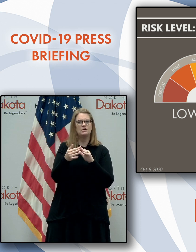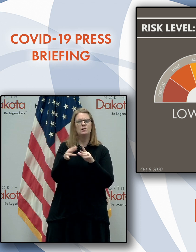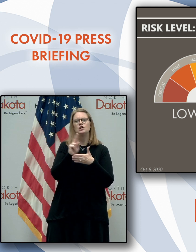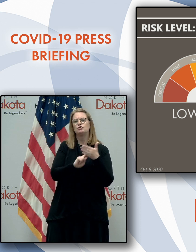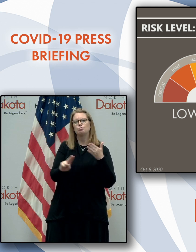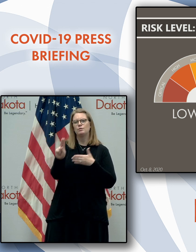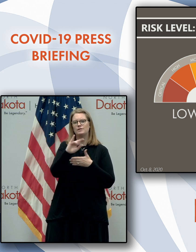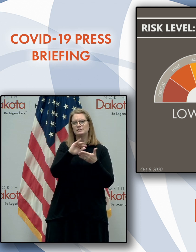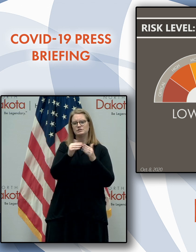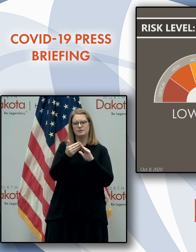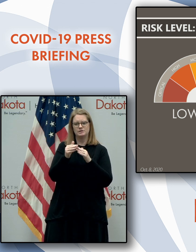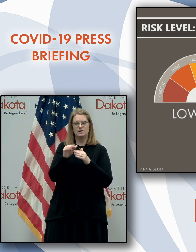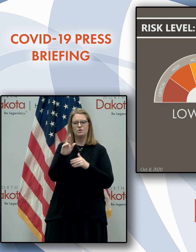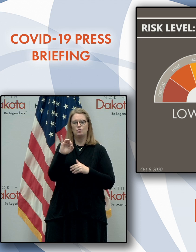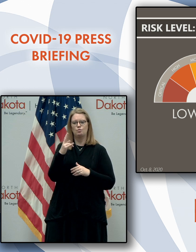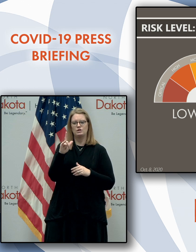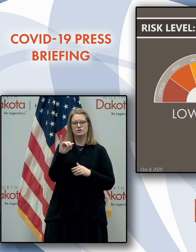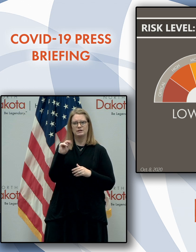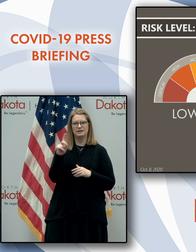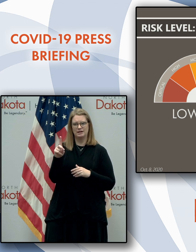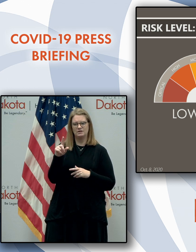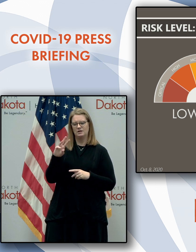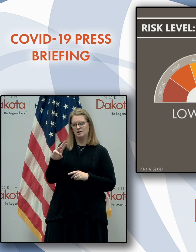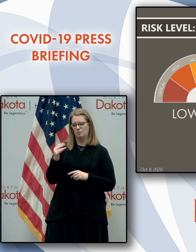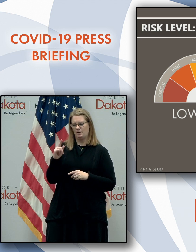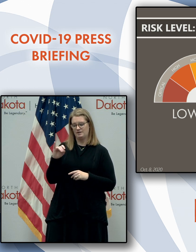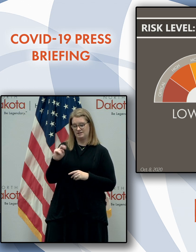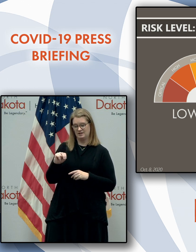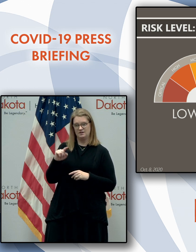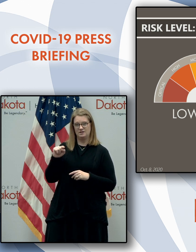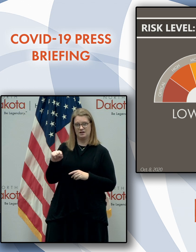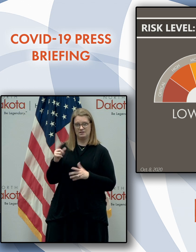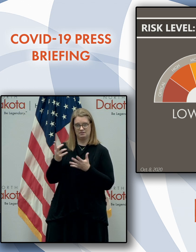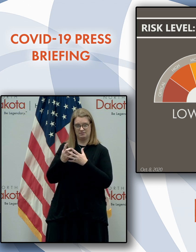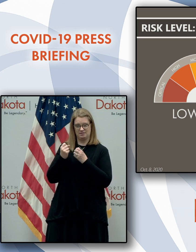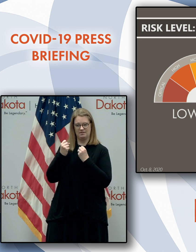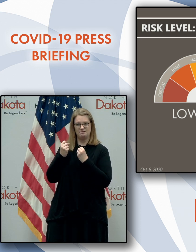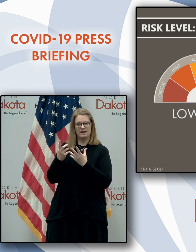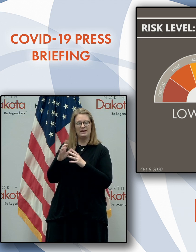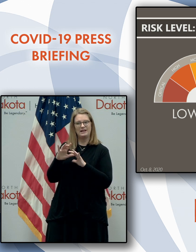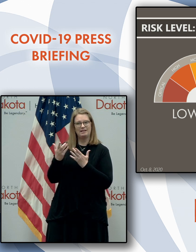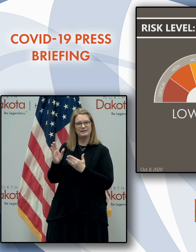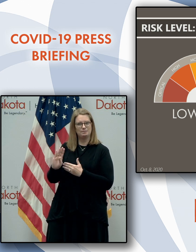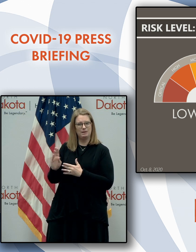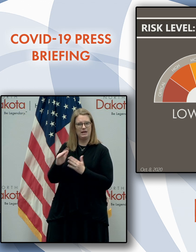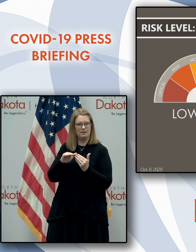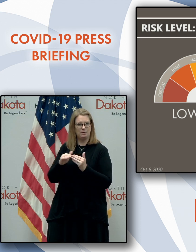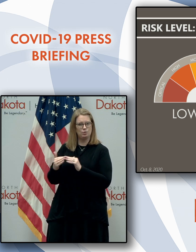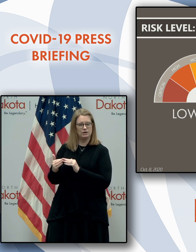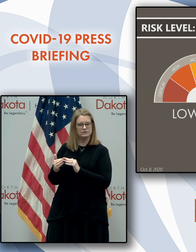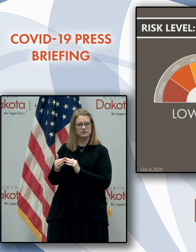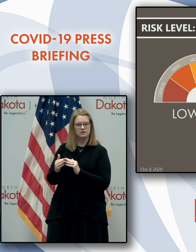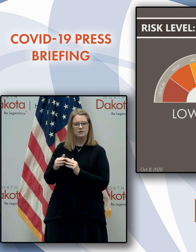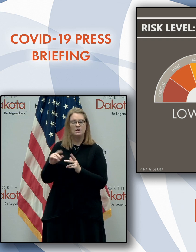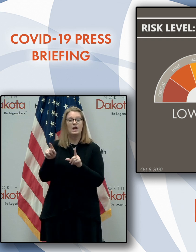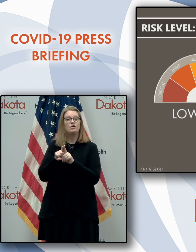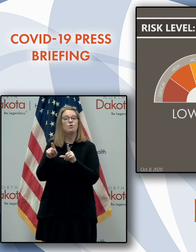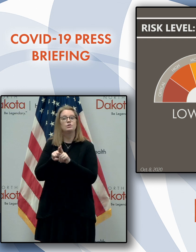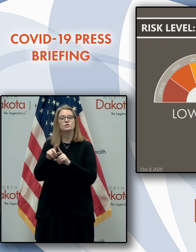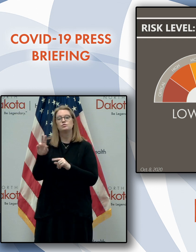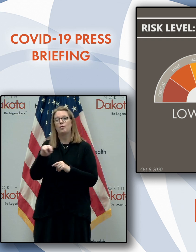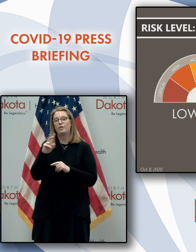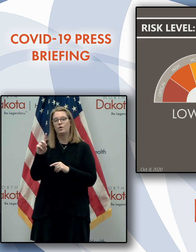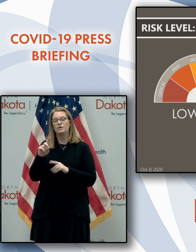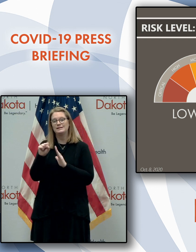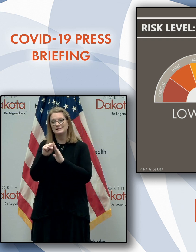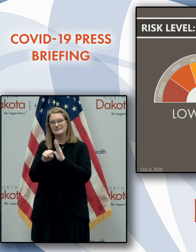University of Jamestown, Richland, home to Wahpeton, and a lot of great Class B communities. But Wahpeton, home to North